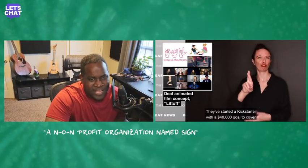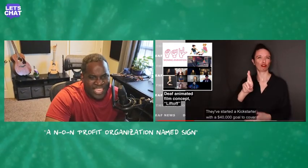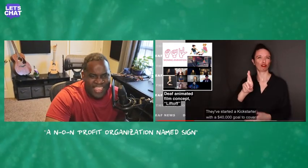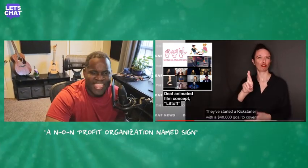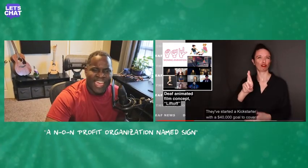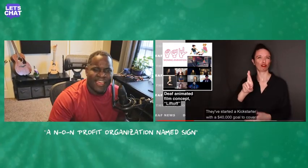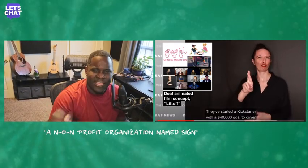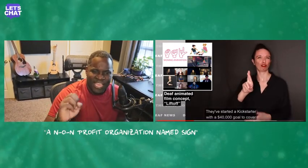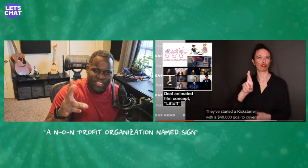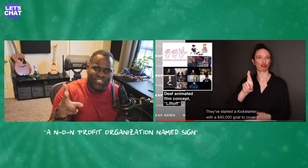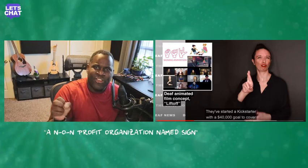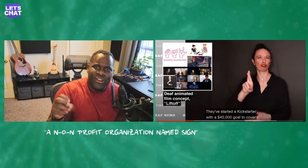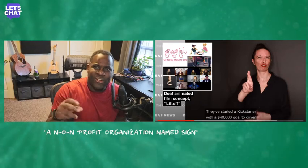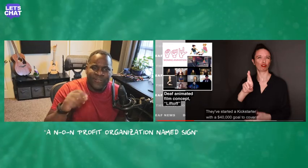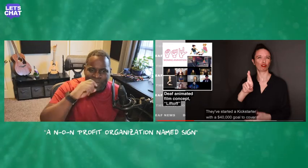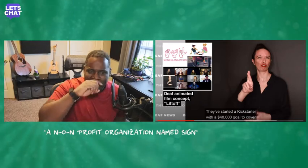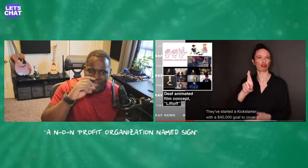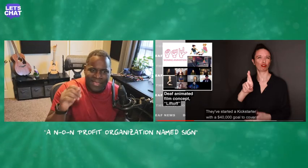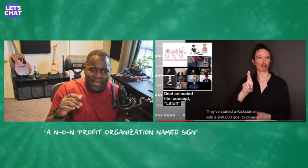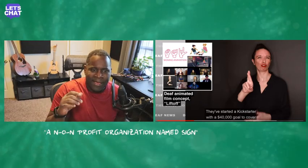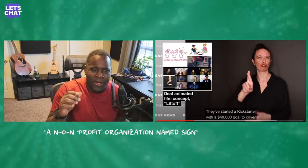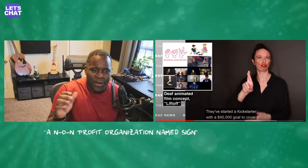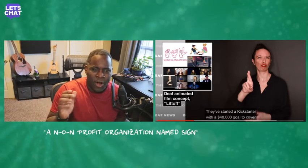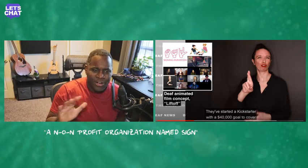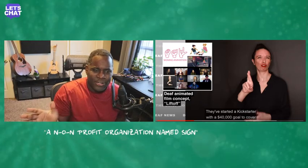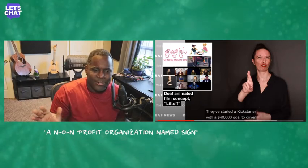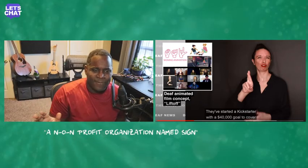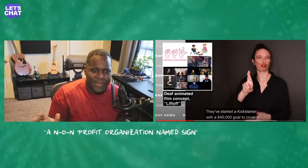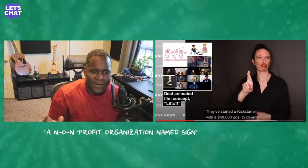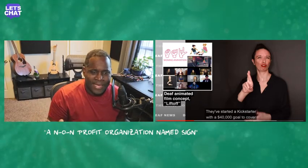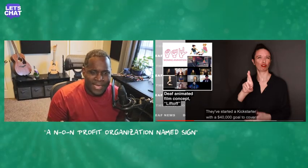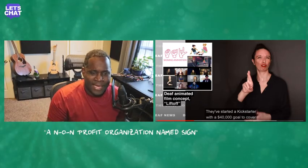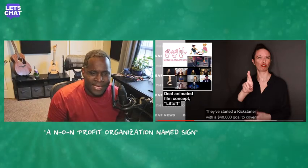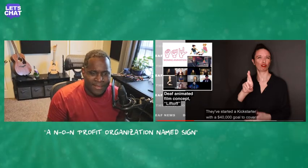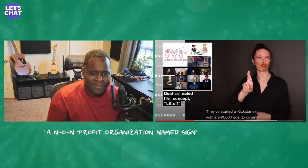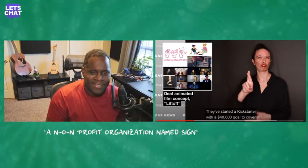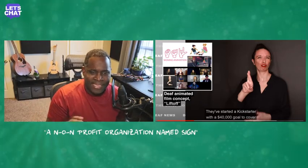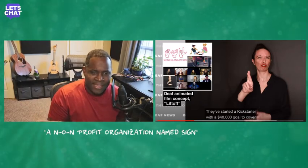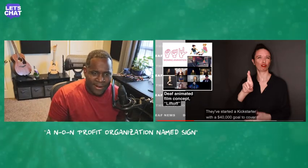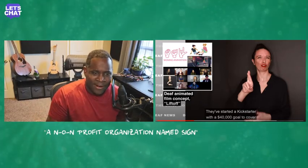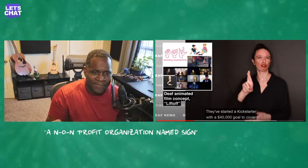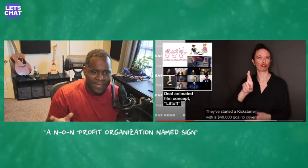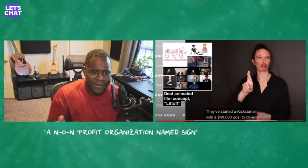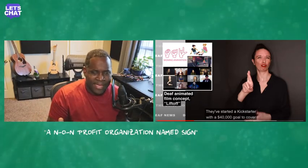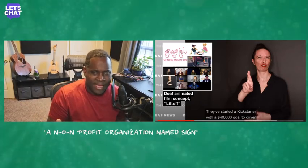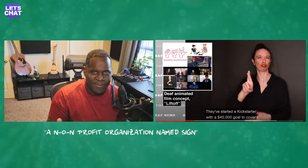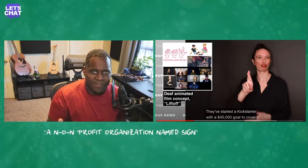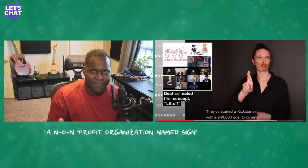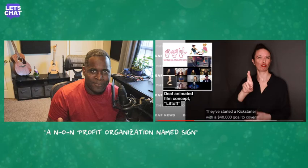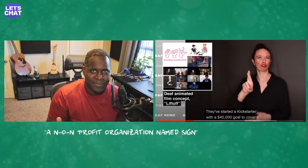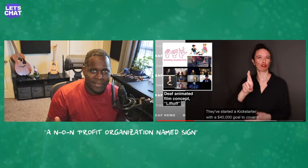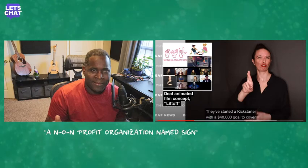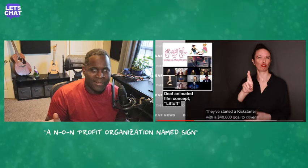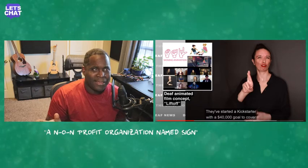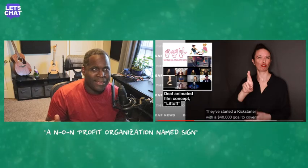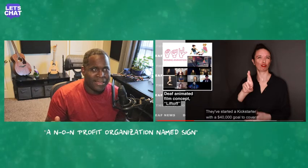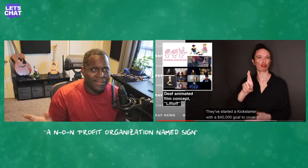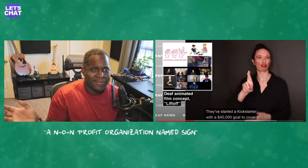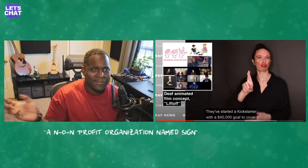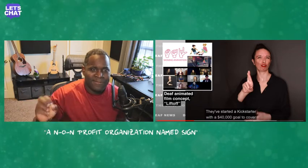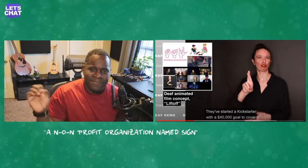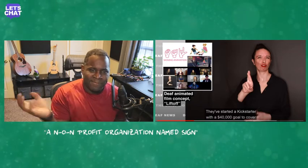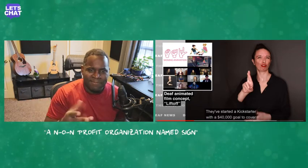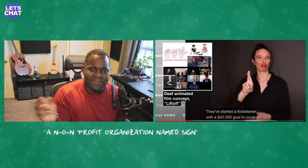Kickstarter. And yeah, Kickstarter, very, or arter, very, TR, very,